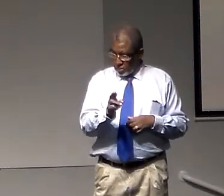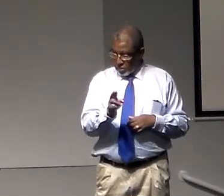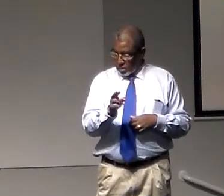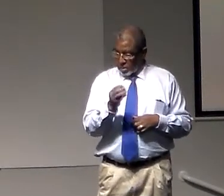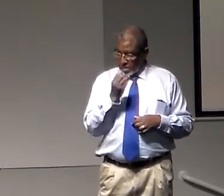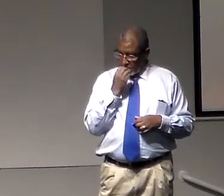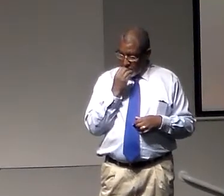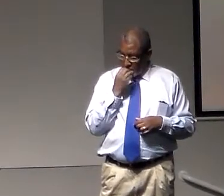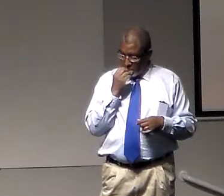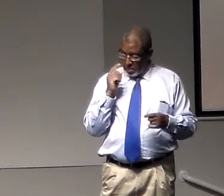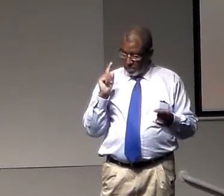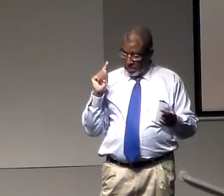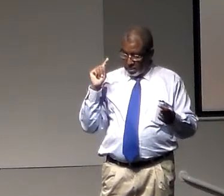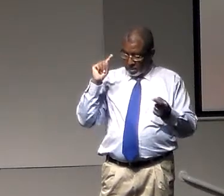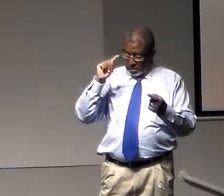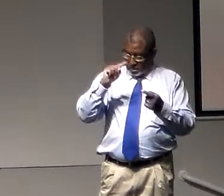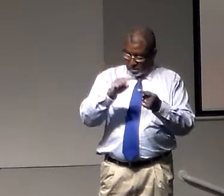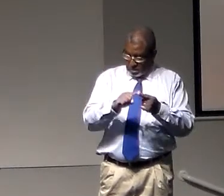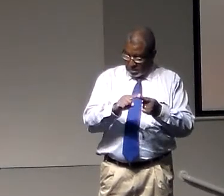eat another Passover meal